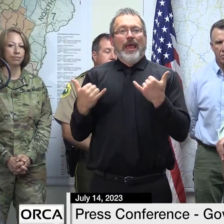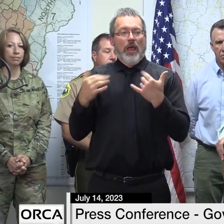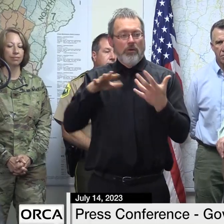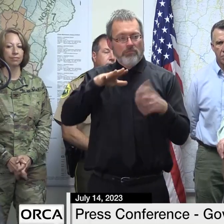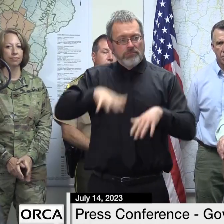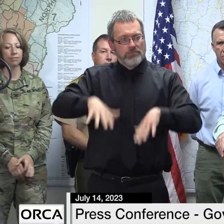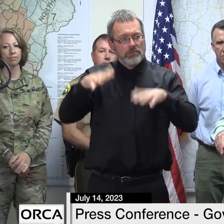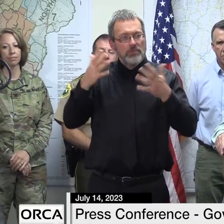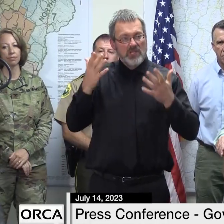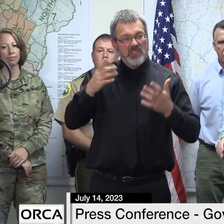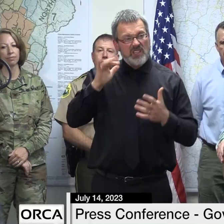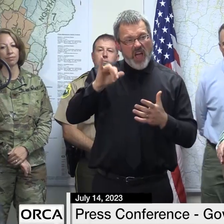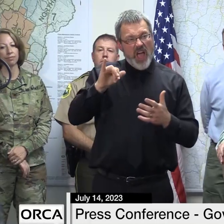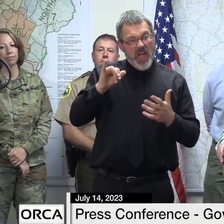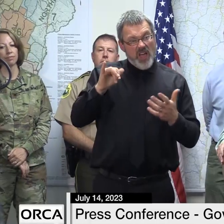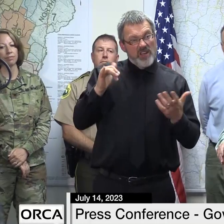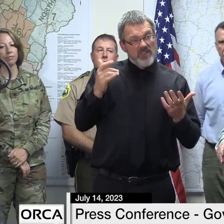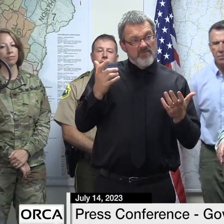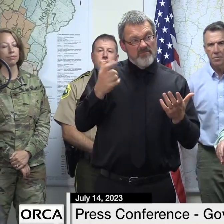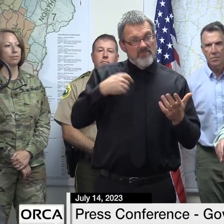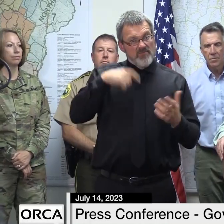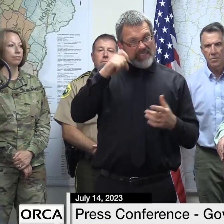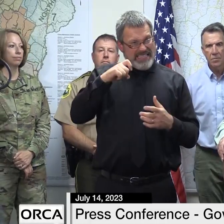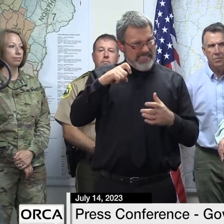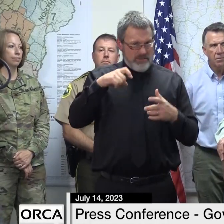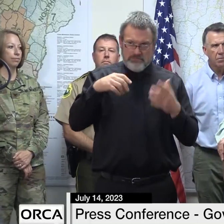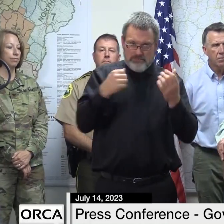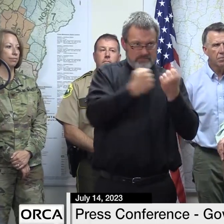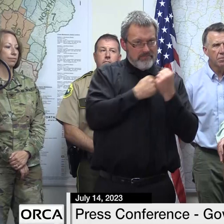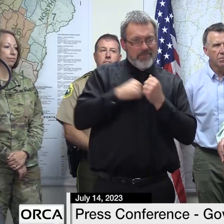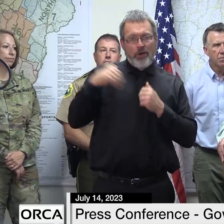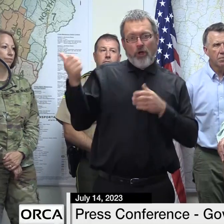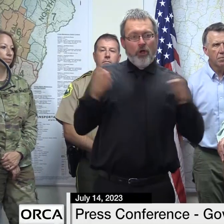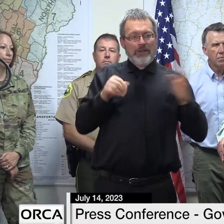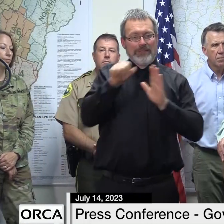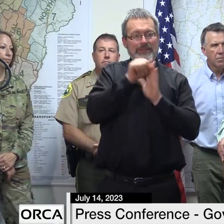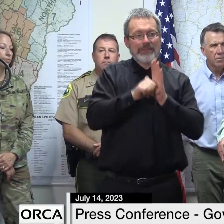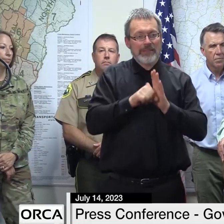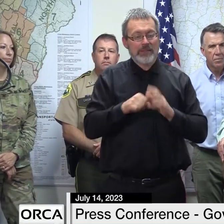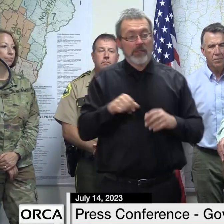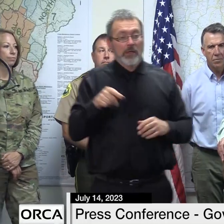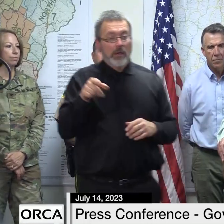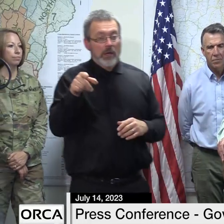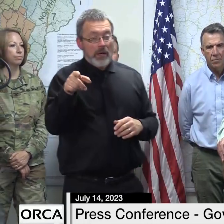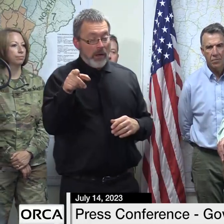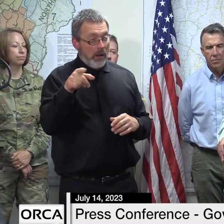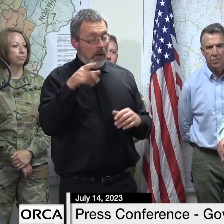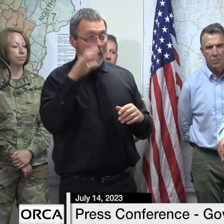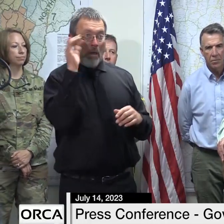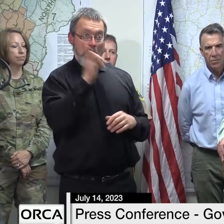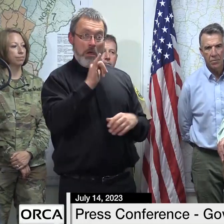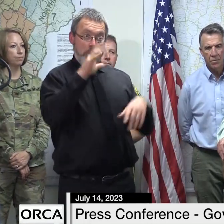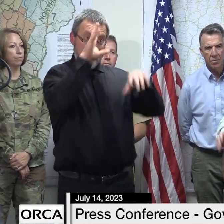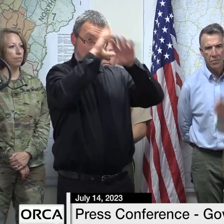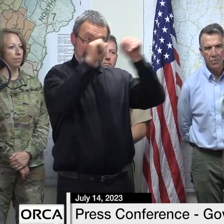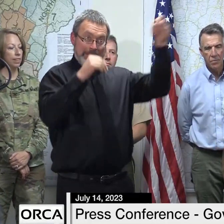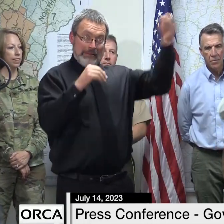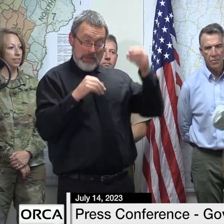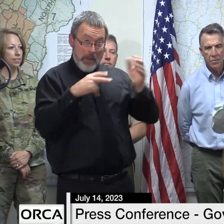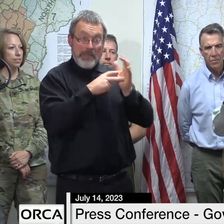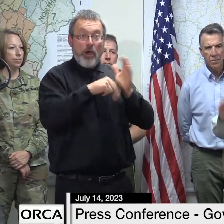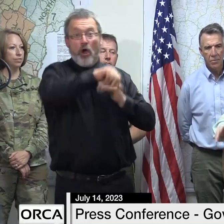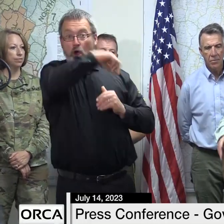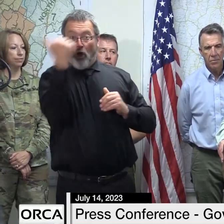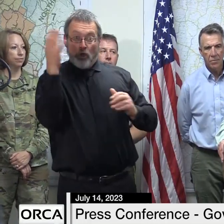Will you seek another USDA disaster declaration? We're looking into that. We're under discussion. Maybe the